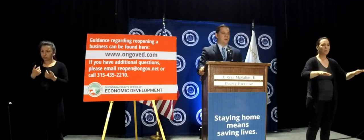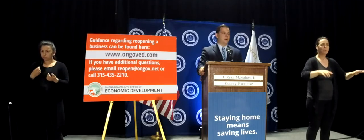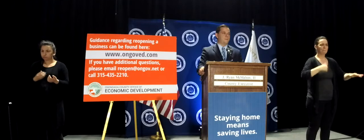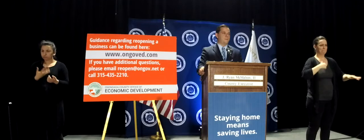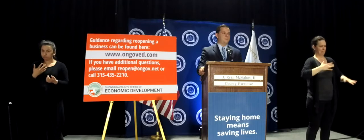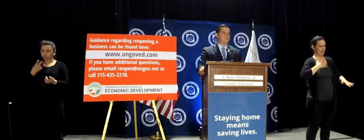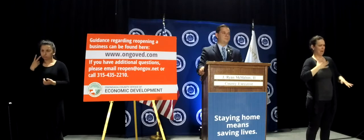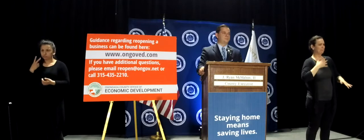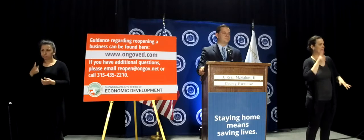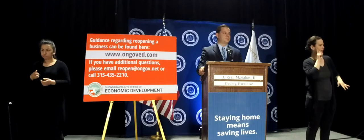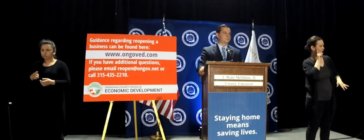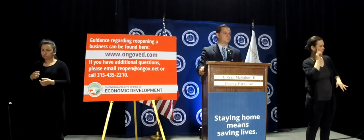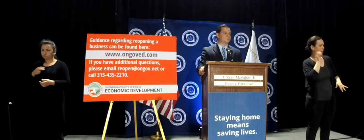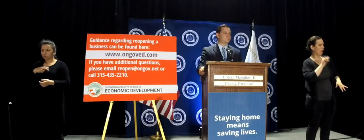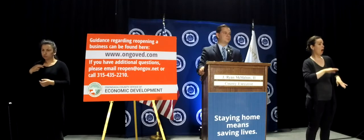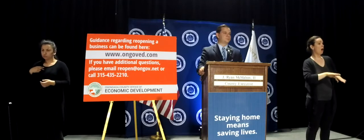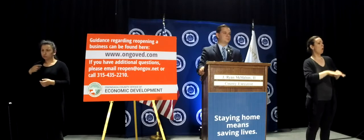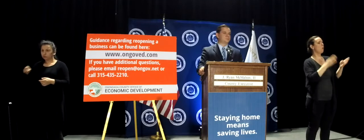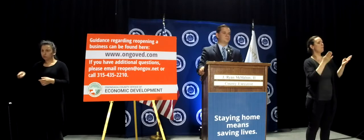think it's smart.